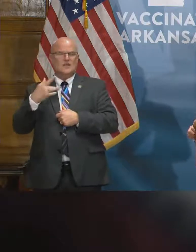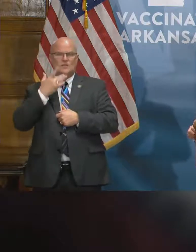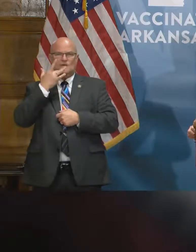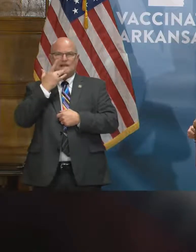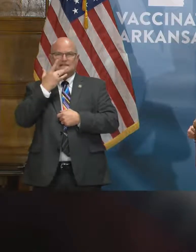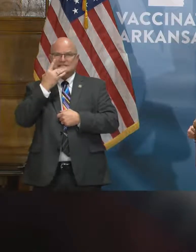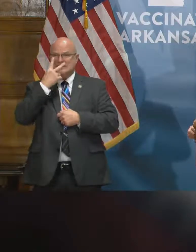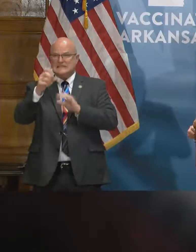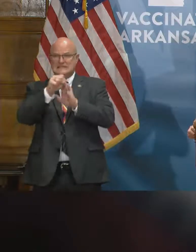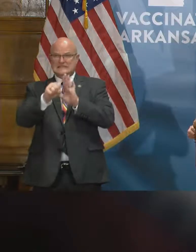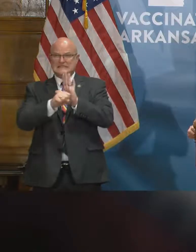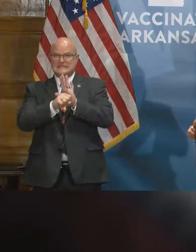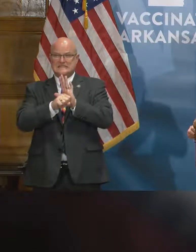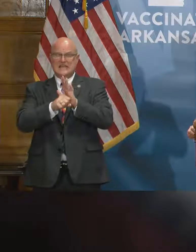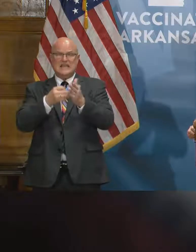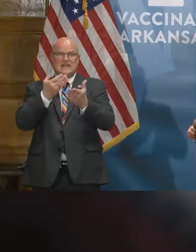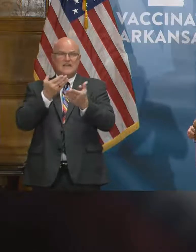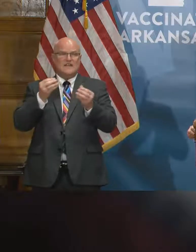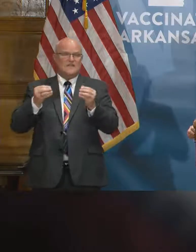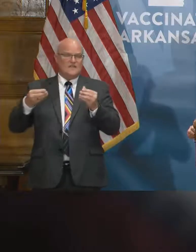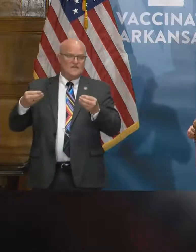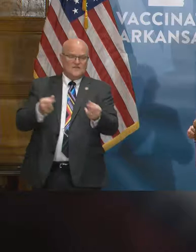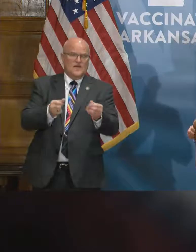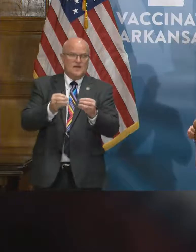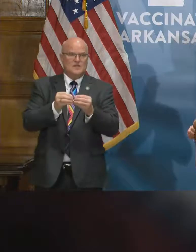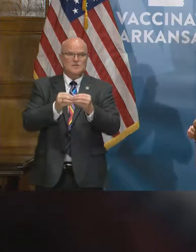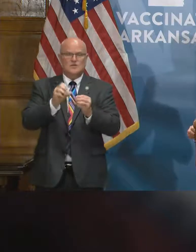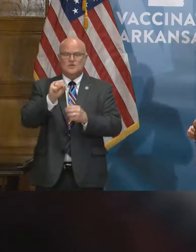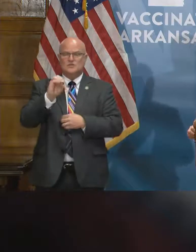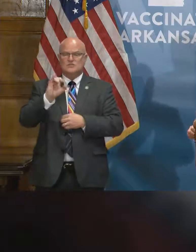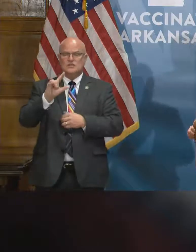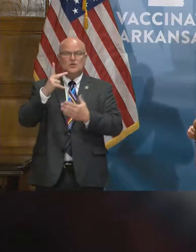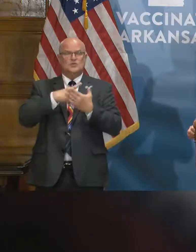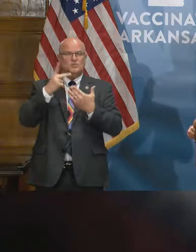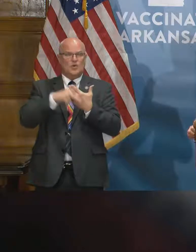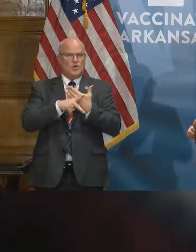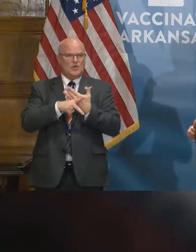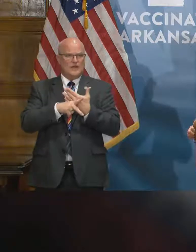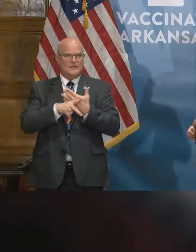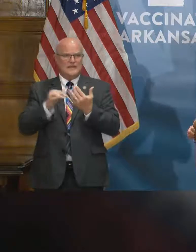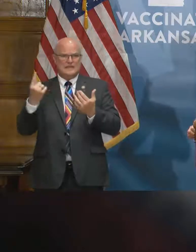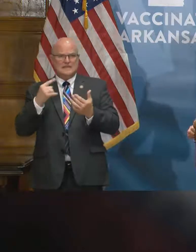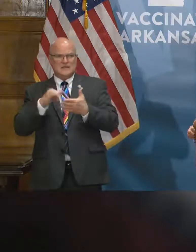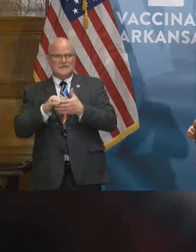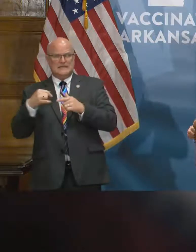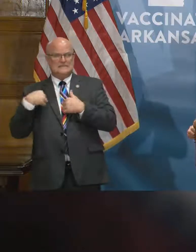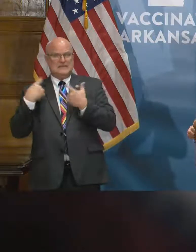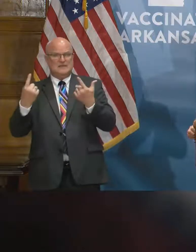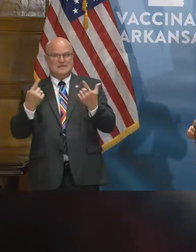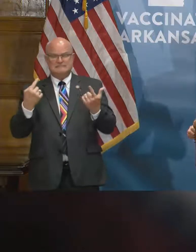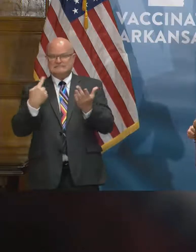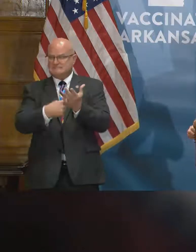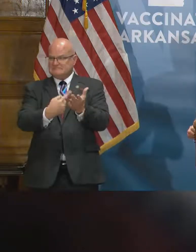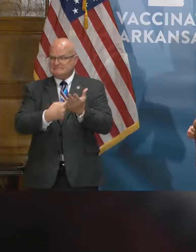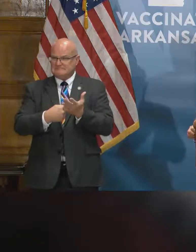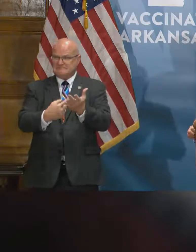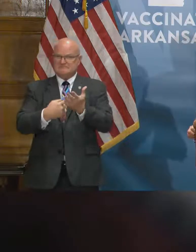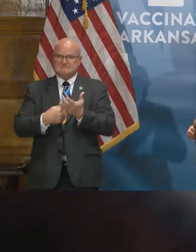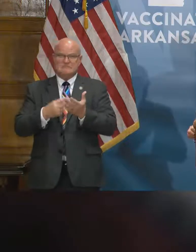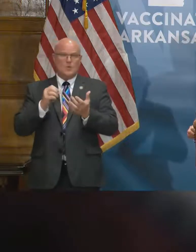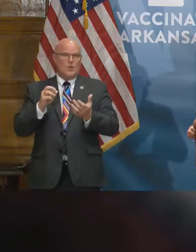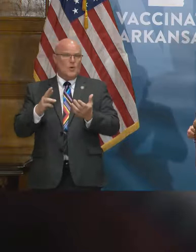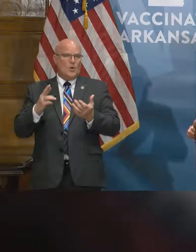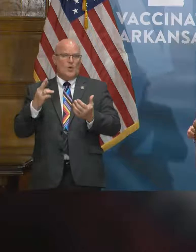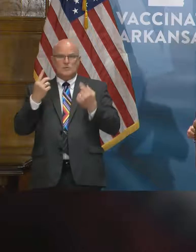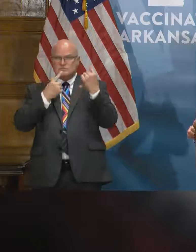see the state fund more, social programs, things of that nature. Is that something that's ever been kicked around, or